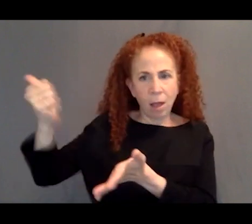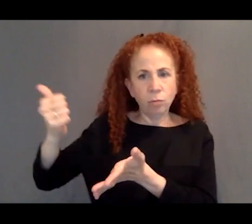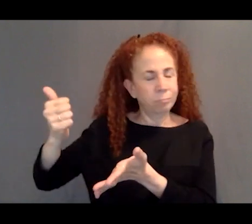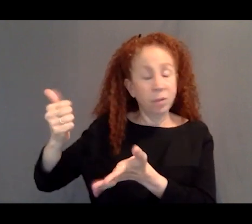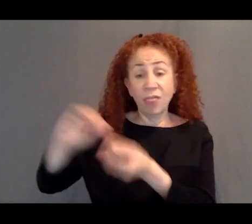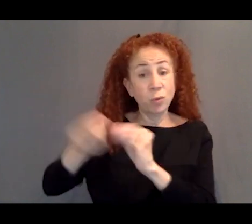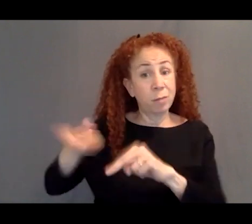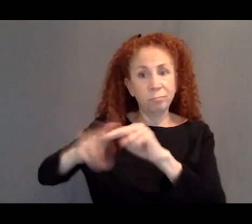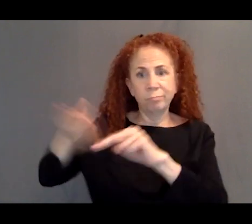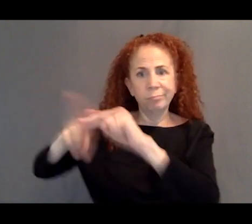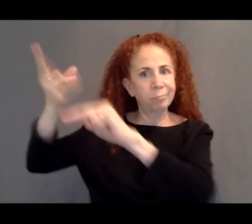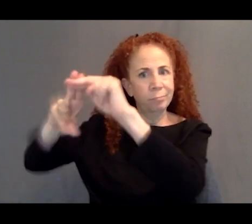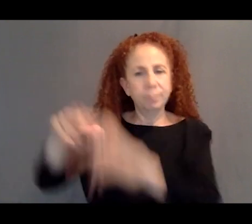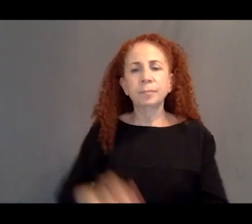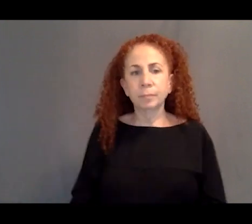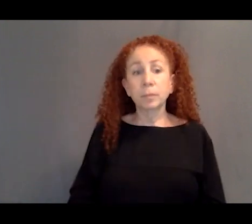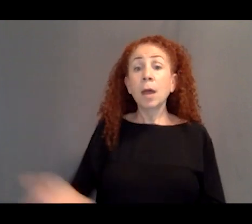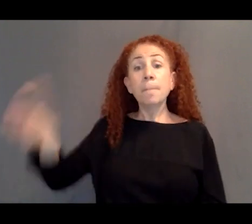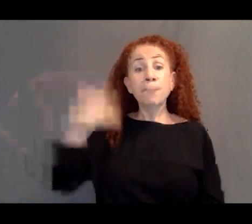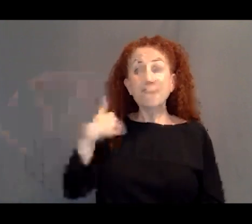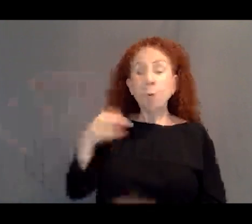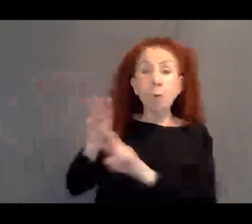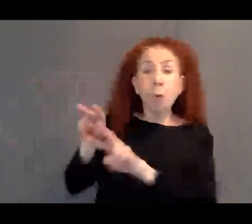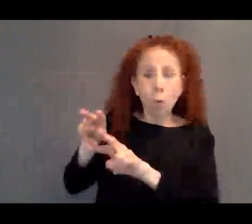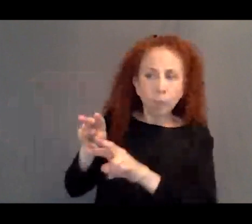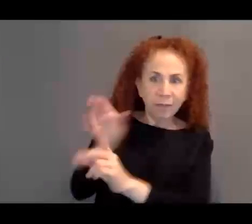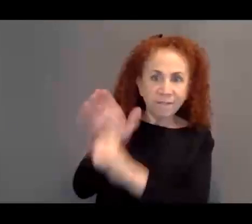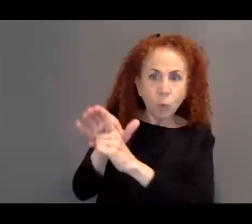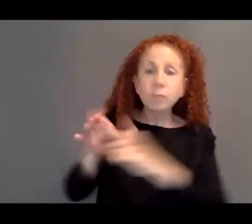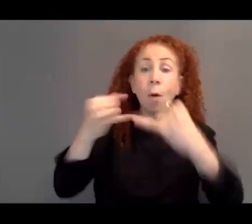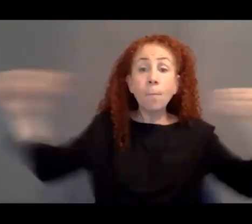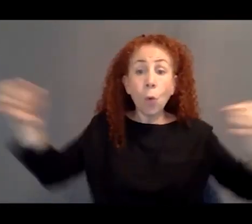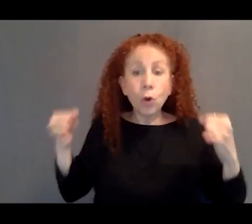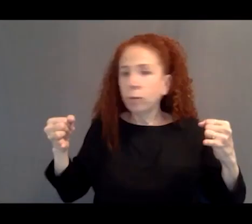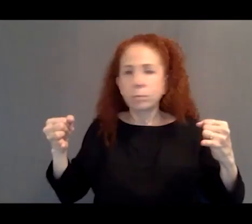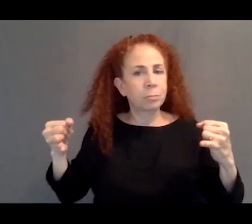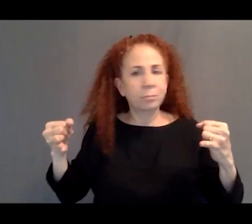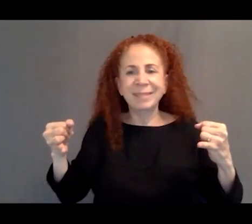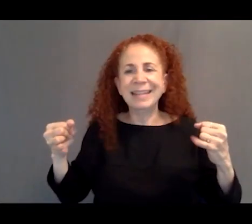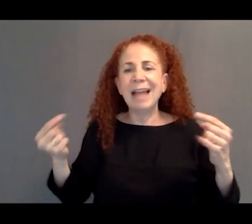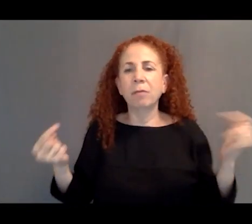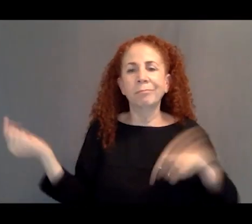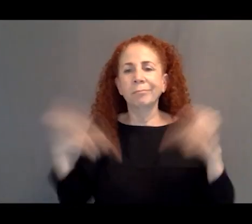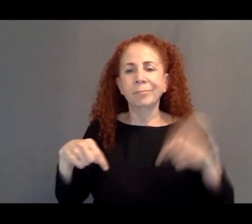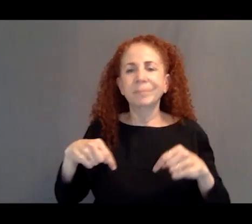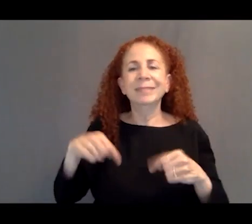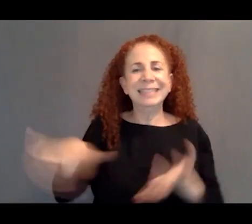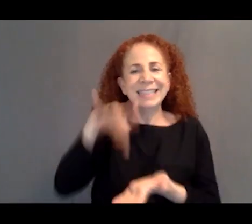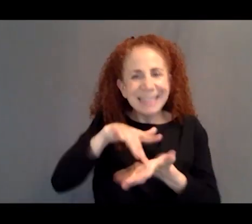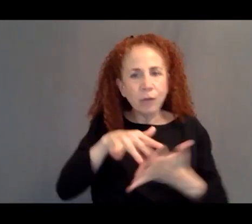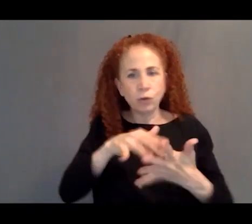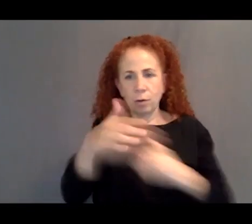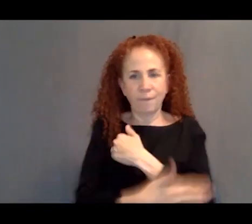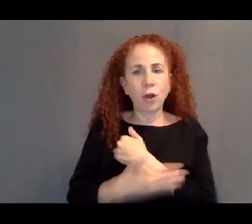this enforcement has extended from our border through to our nation's interior. So we're talking